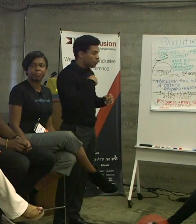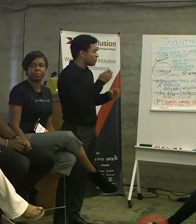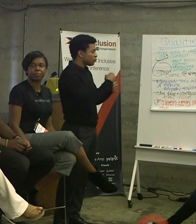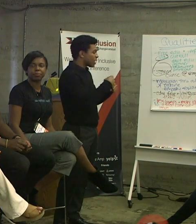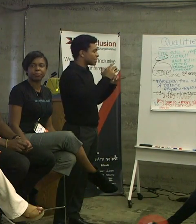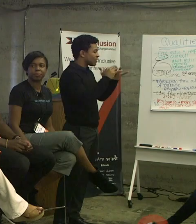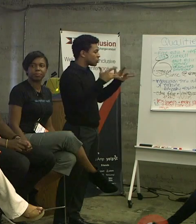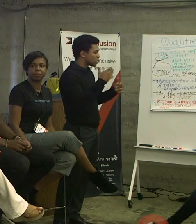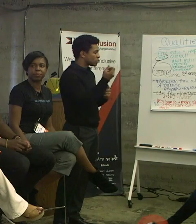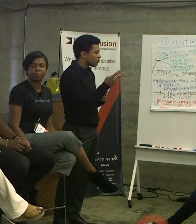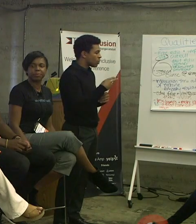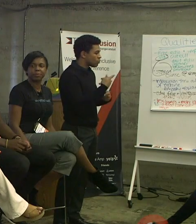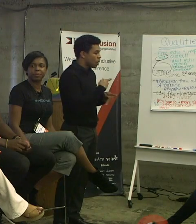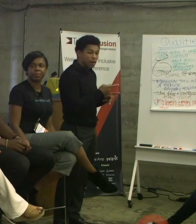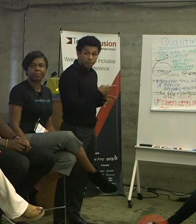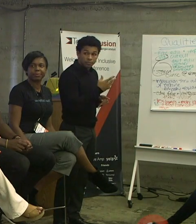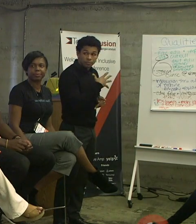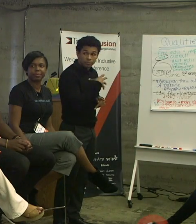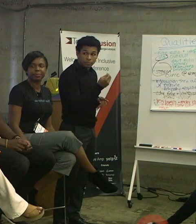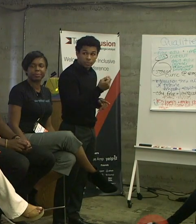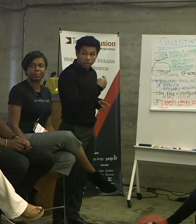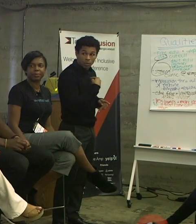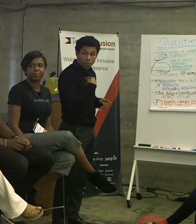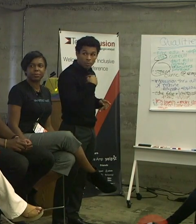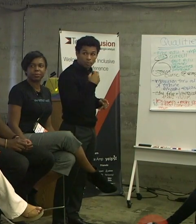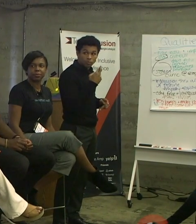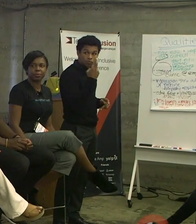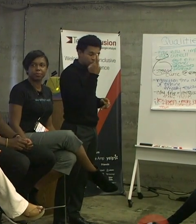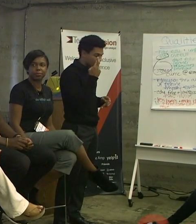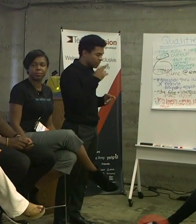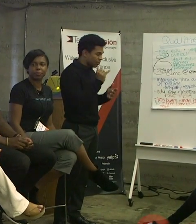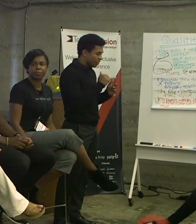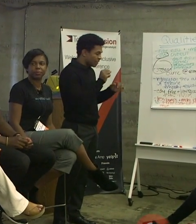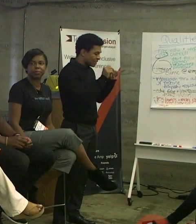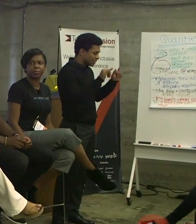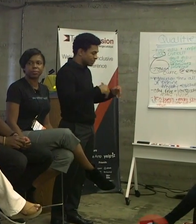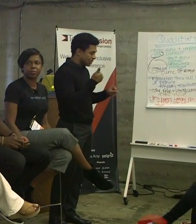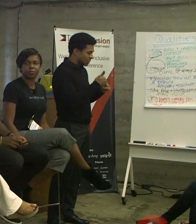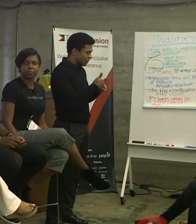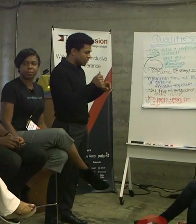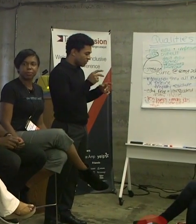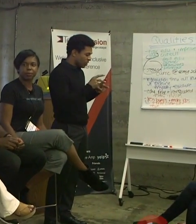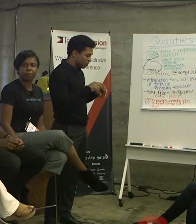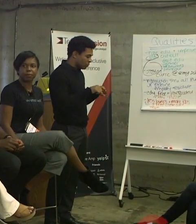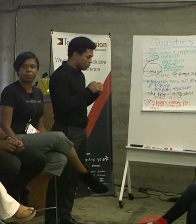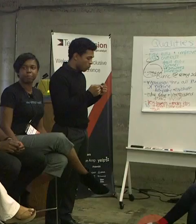product, and we realized that recruiting itself is very broken, and on those top of those layers,